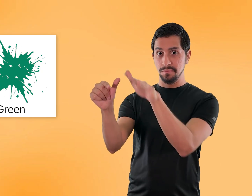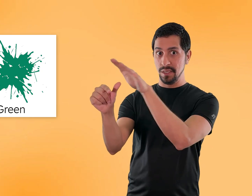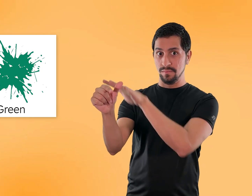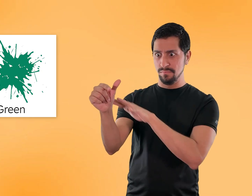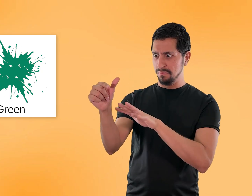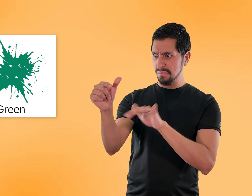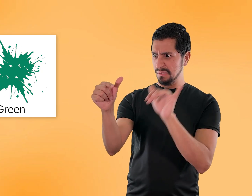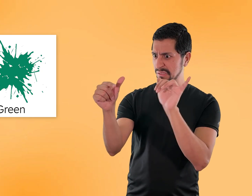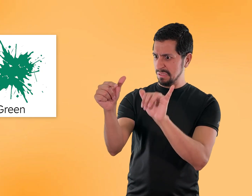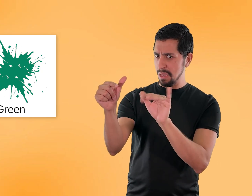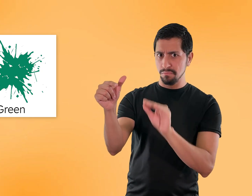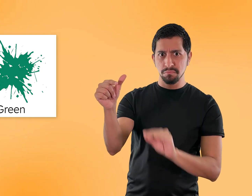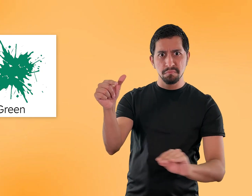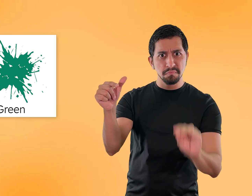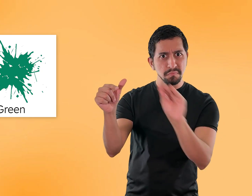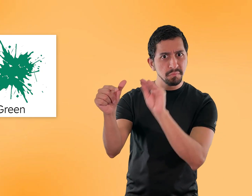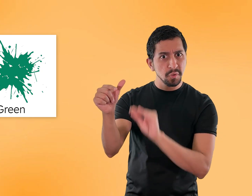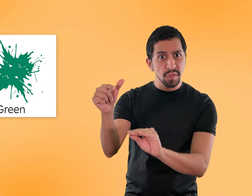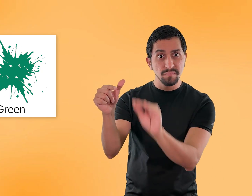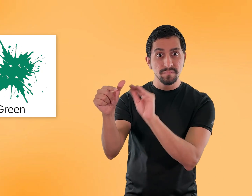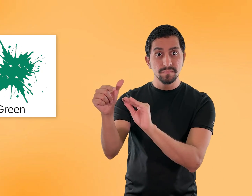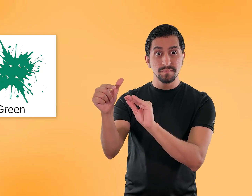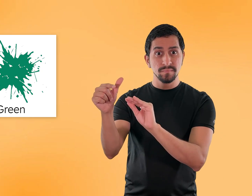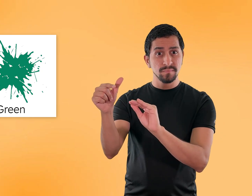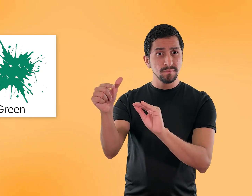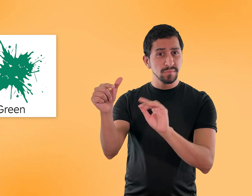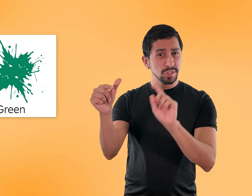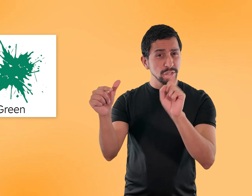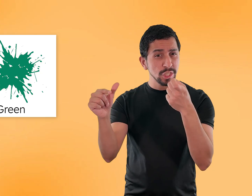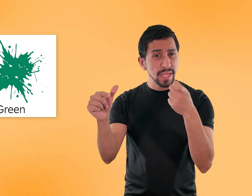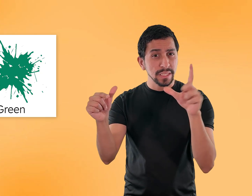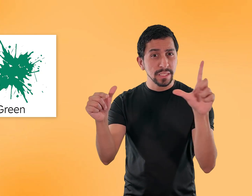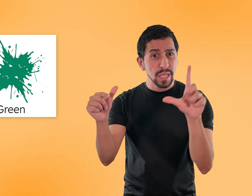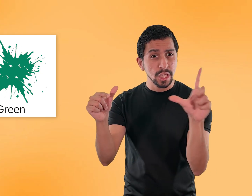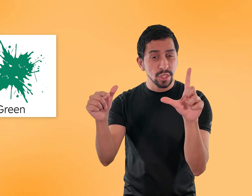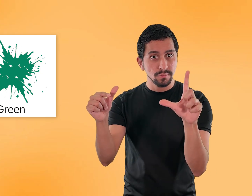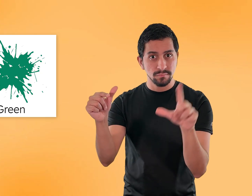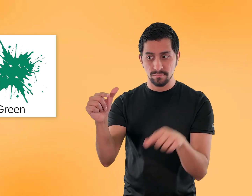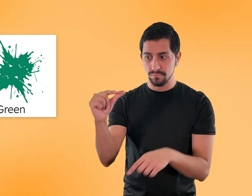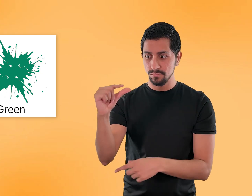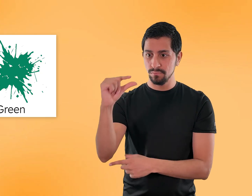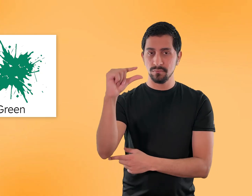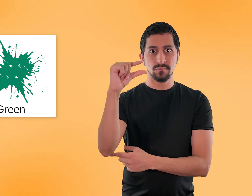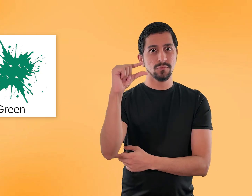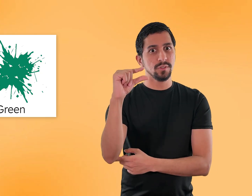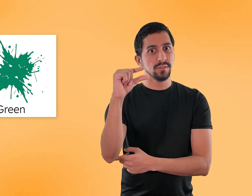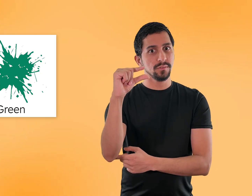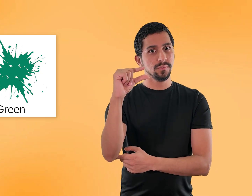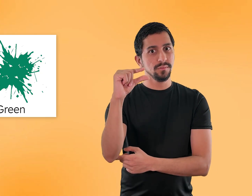keep the same space and motion, but change the letter to G.